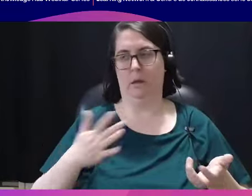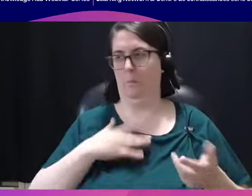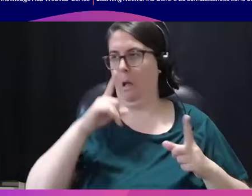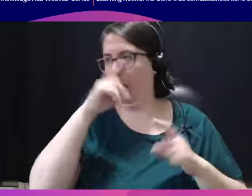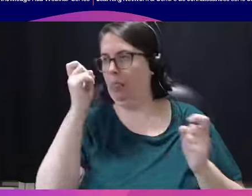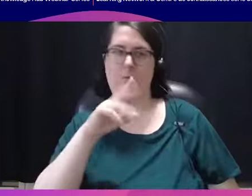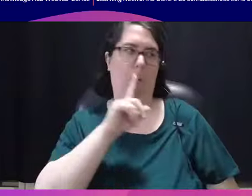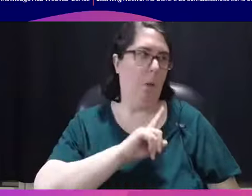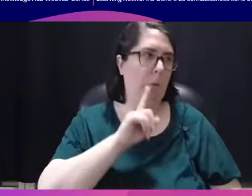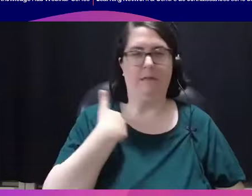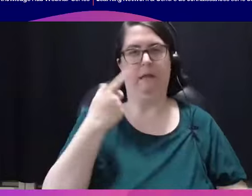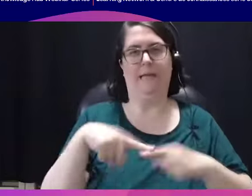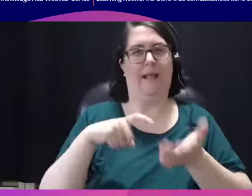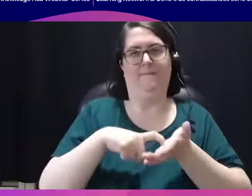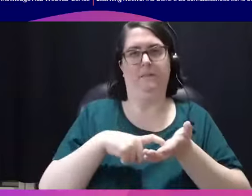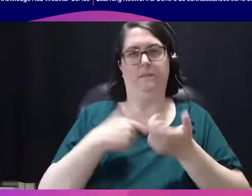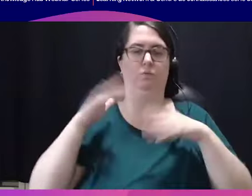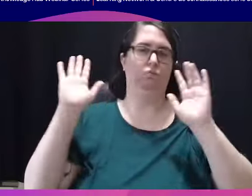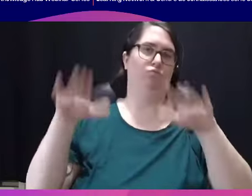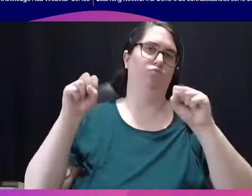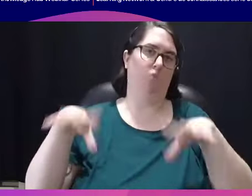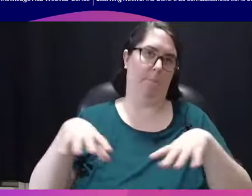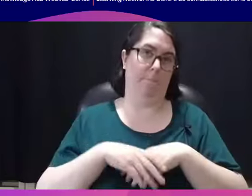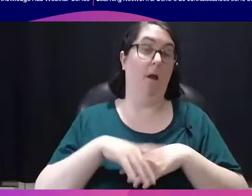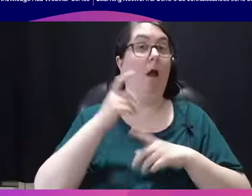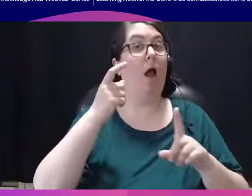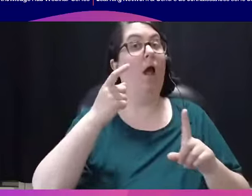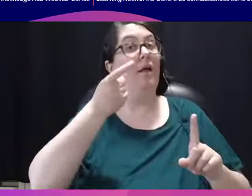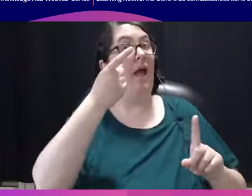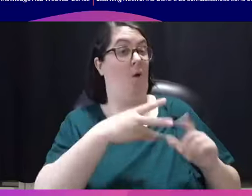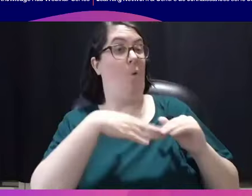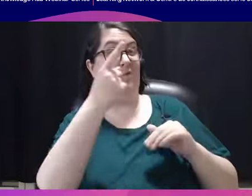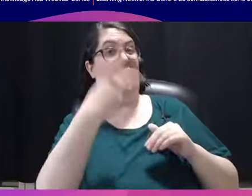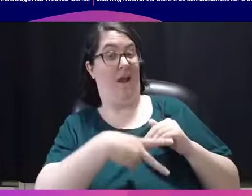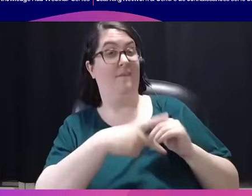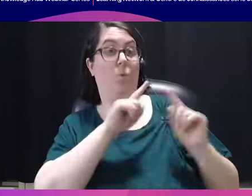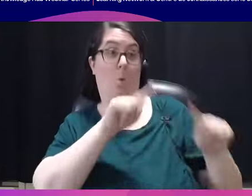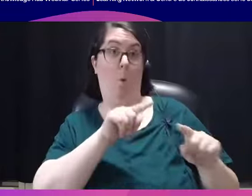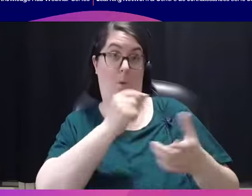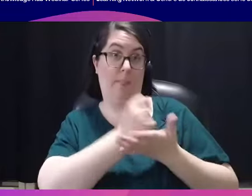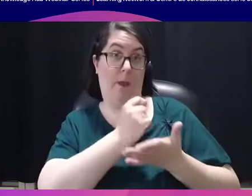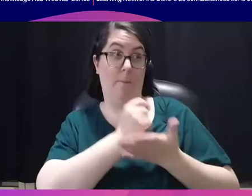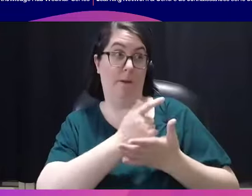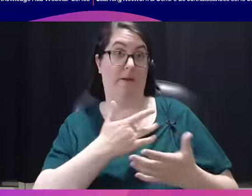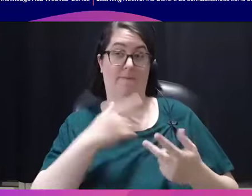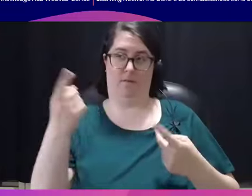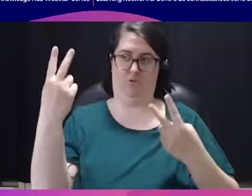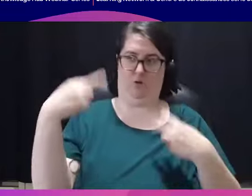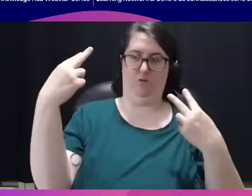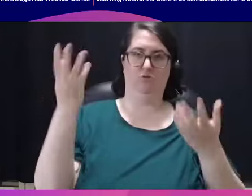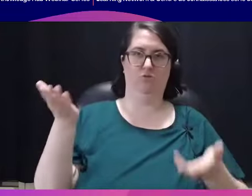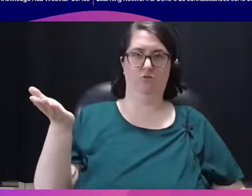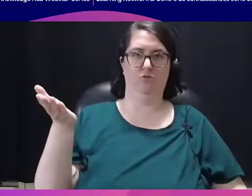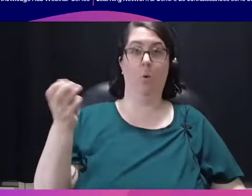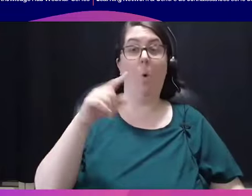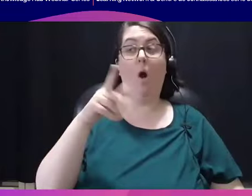their loneliness. And actually, more than half of incels who do attend therapy feel judged or that the